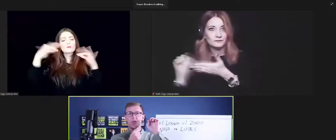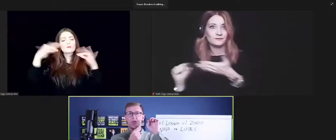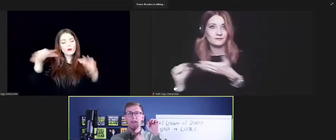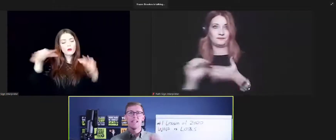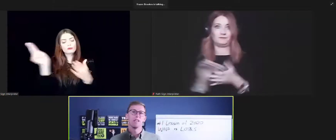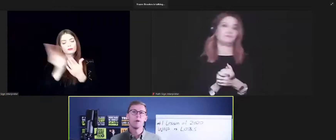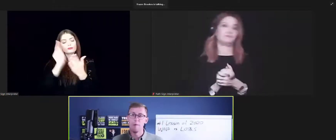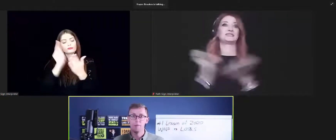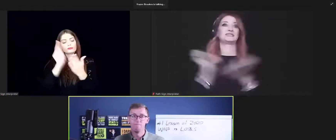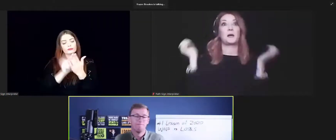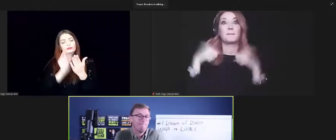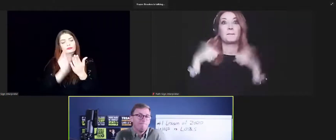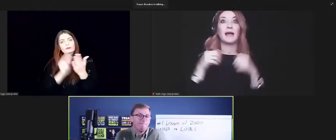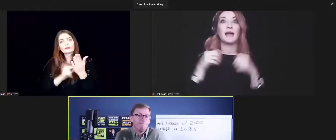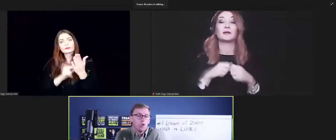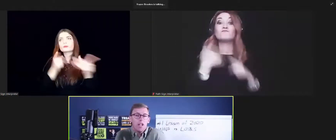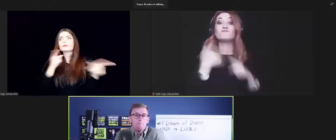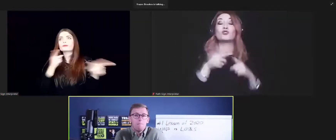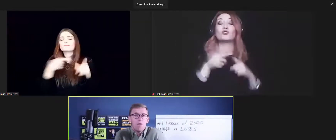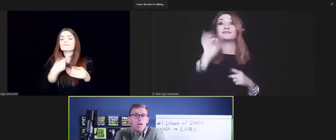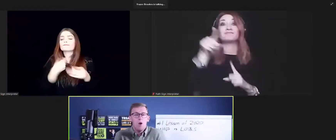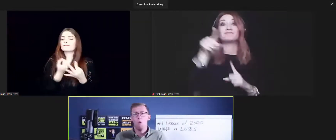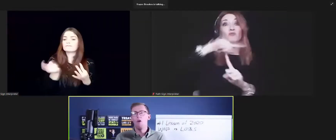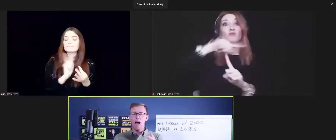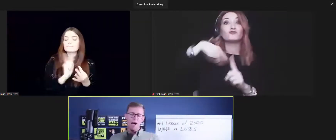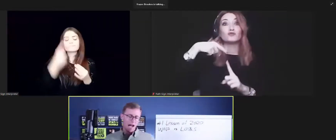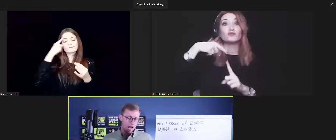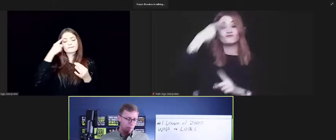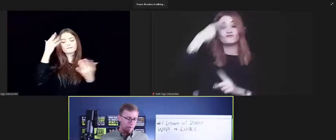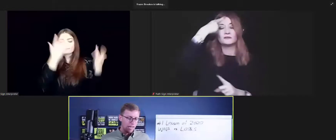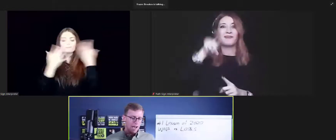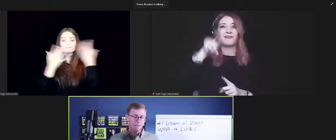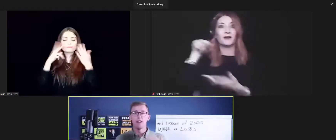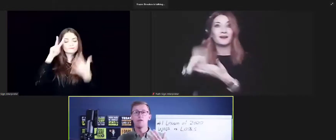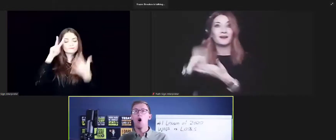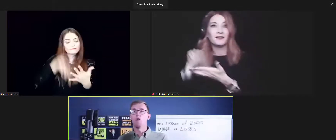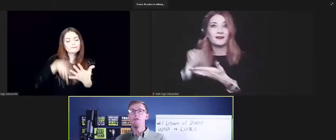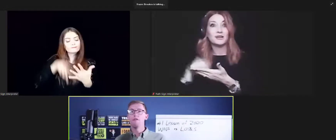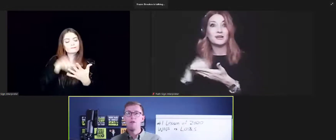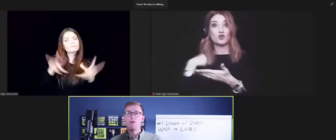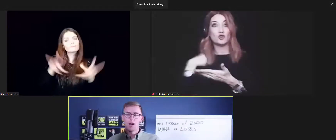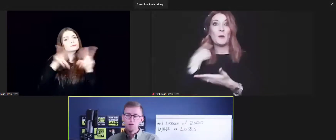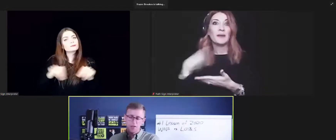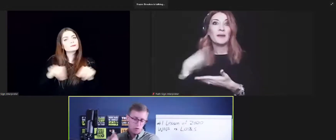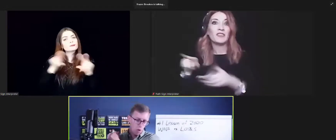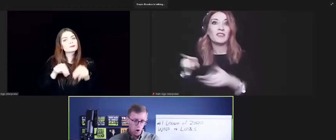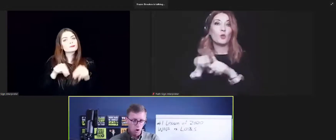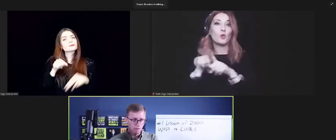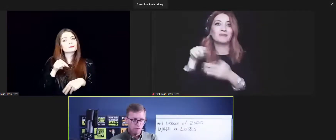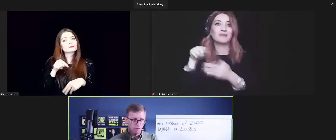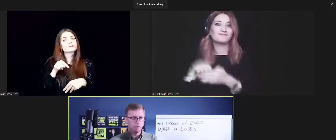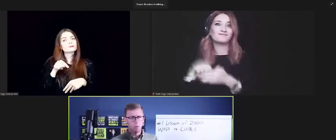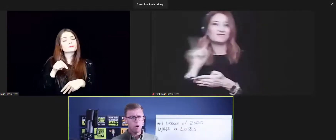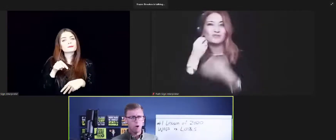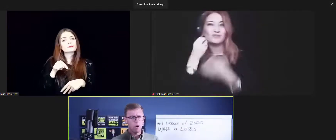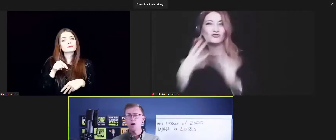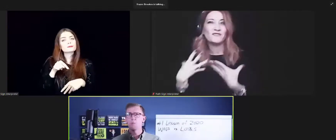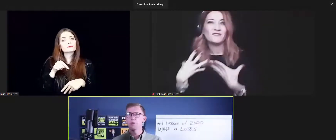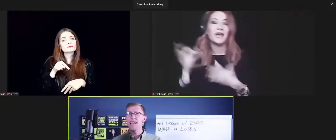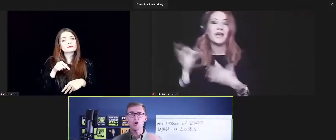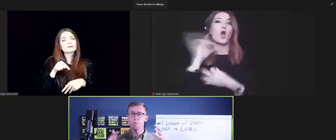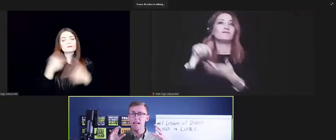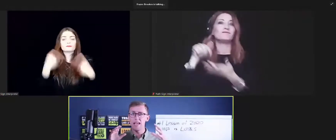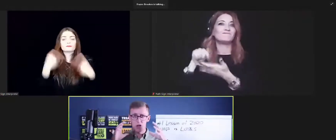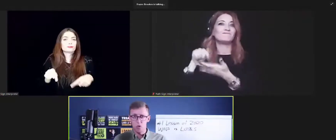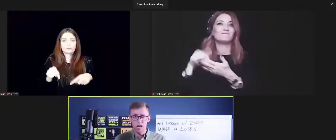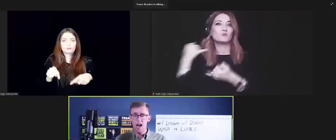fire to the piece of paper. That's all I do. I'm a big fan of golf, right? I love the sport golf, and I used to play